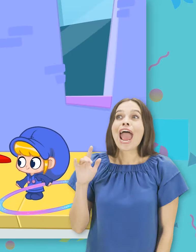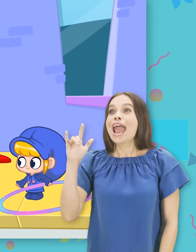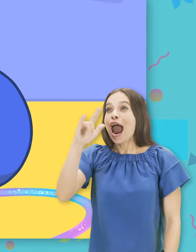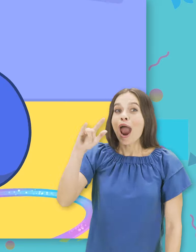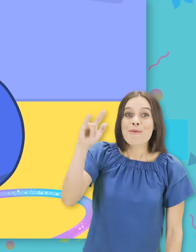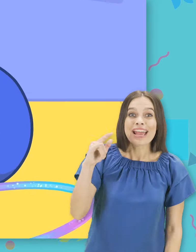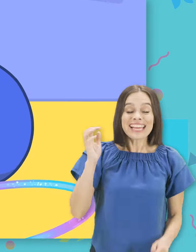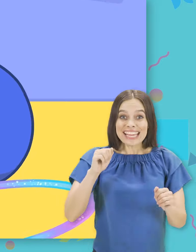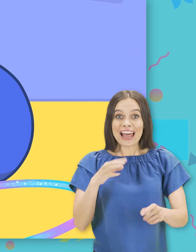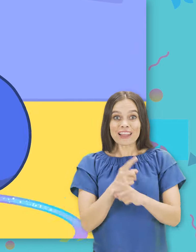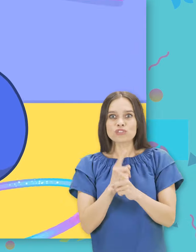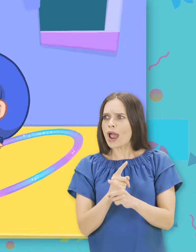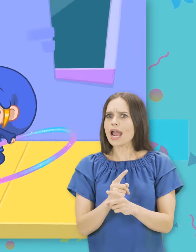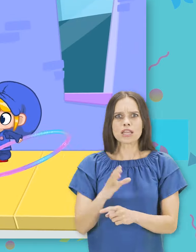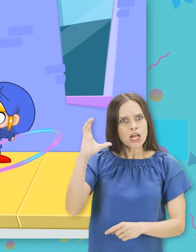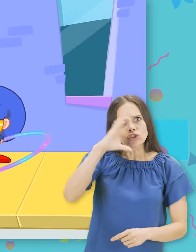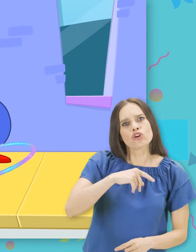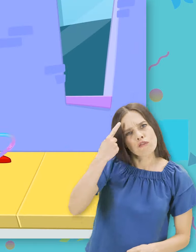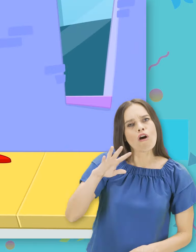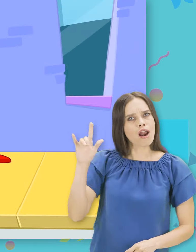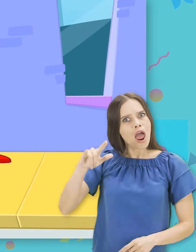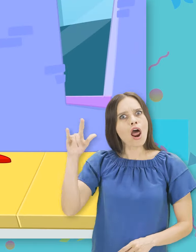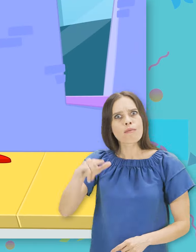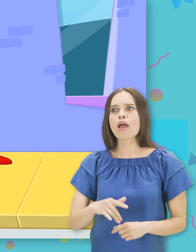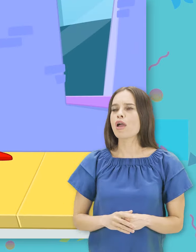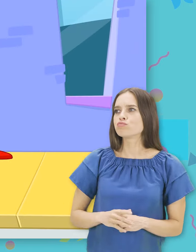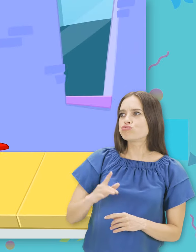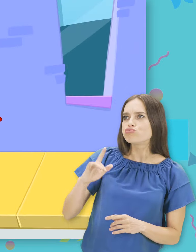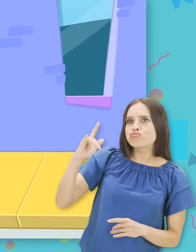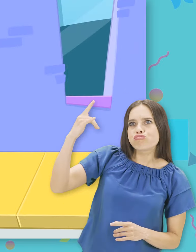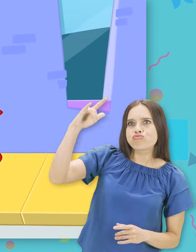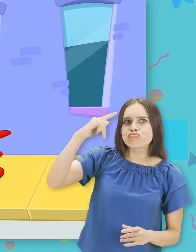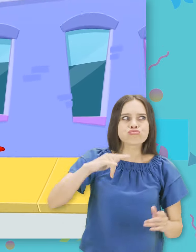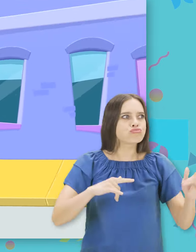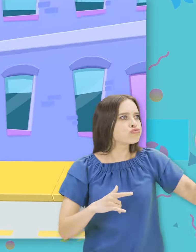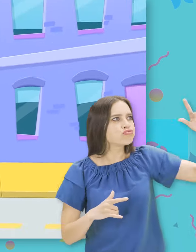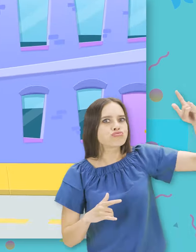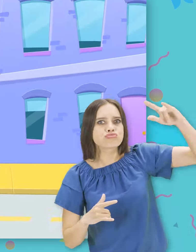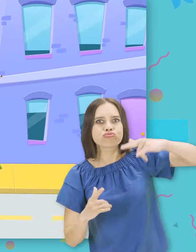A, airplane. That's right. Let's find an airplane.